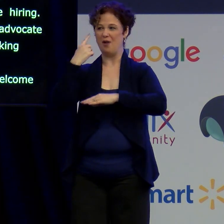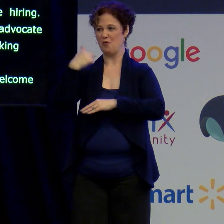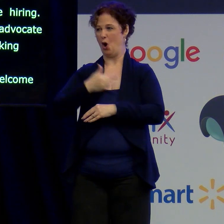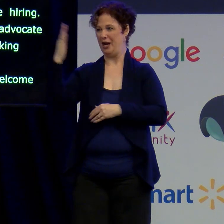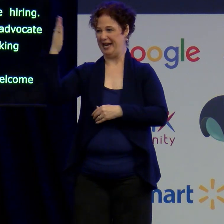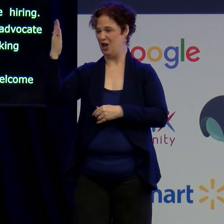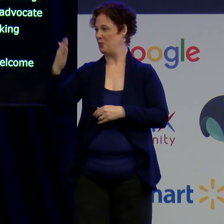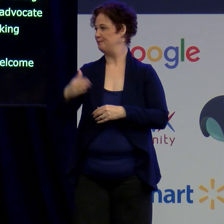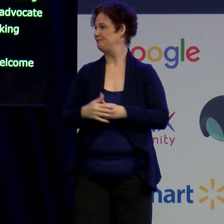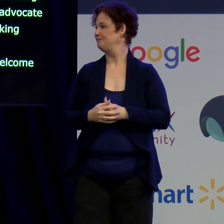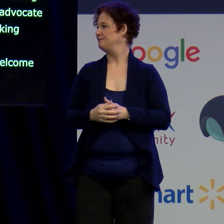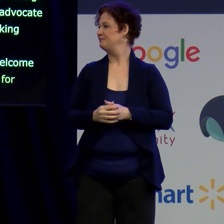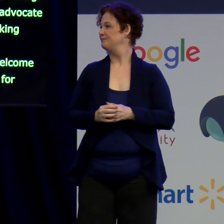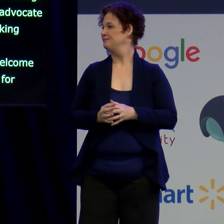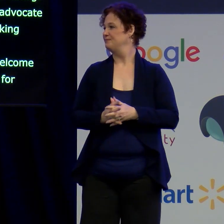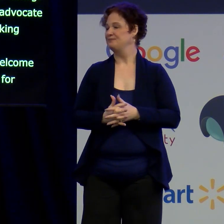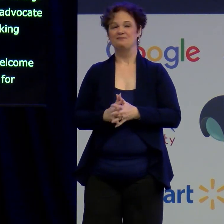keynote.